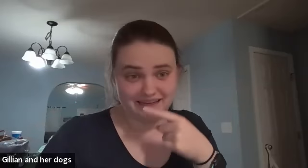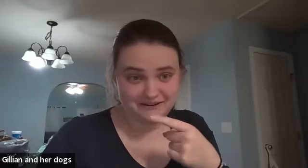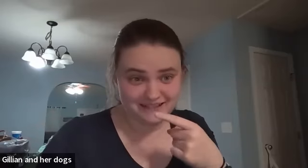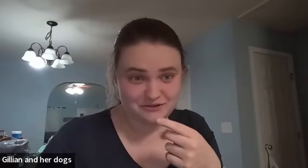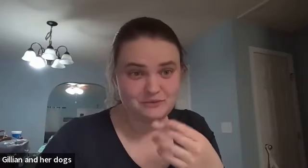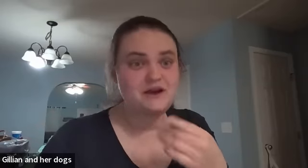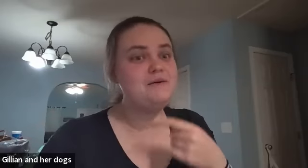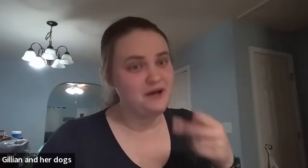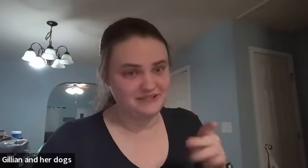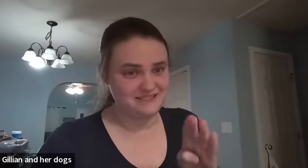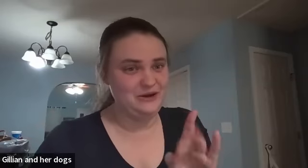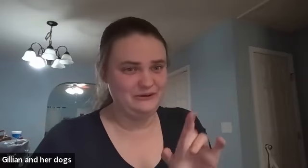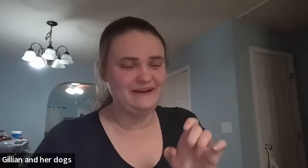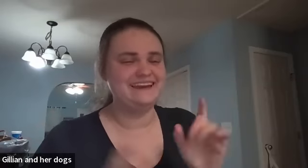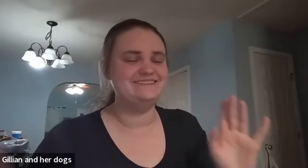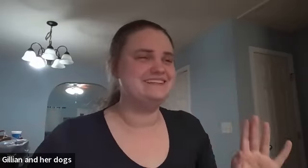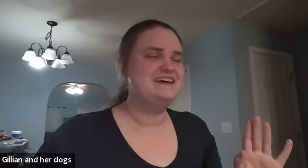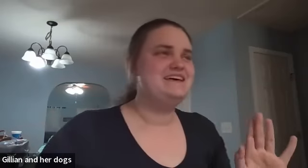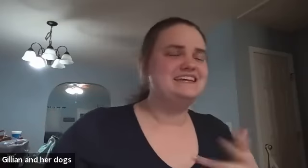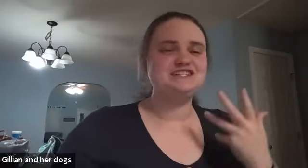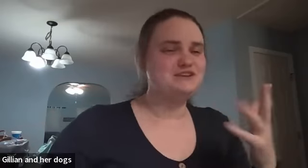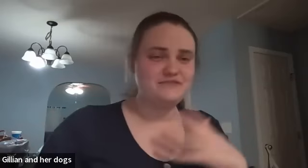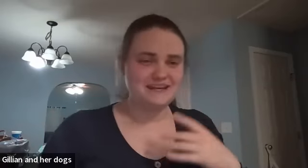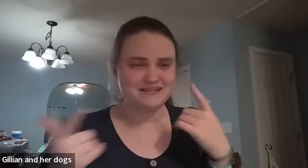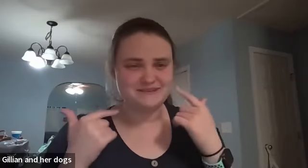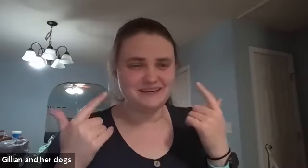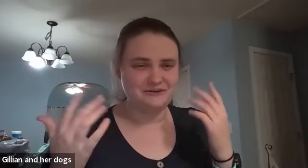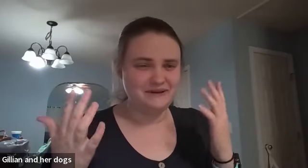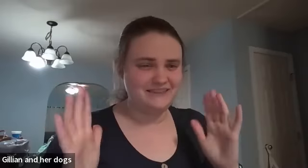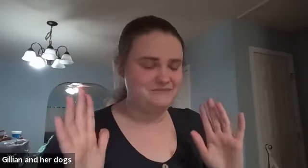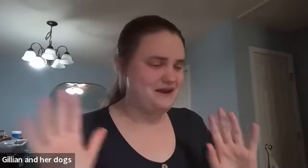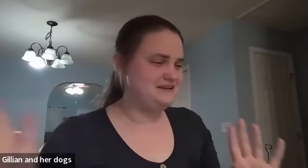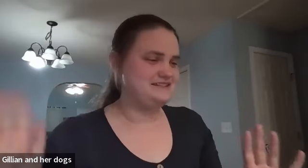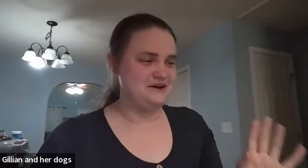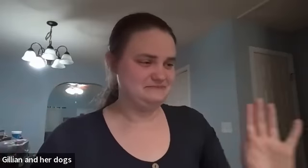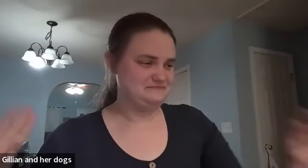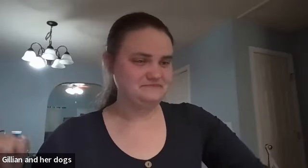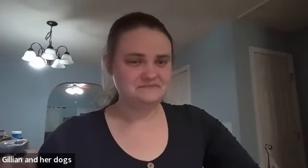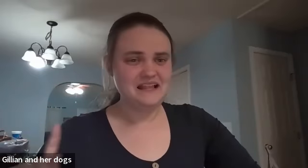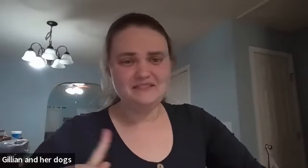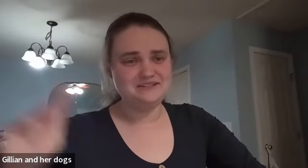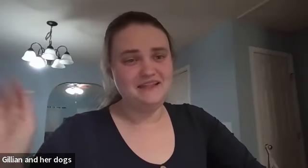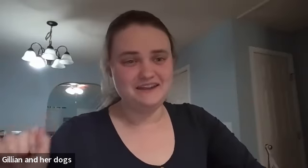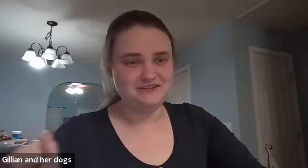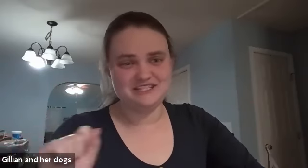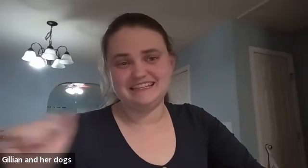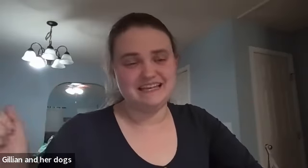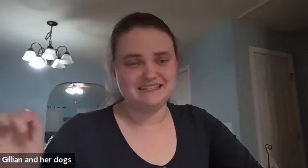hearing school. We call it public school. And it's just so funny. It makes me giggle when I think about it. So there's a lot of those just like signs that I'm